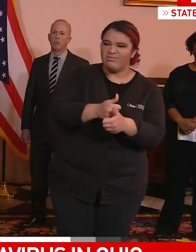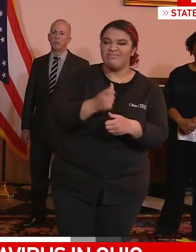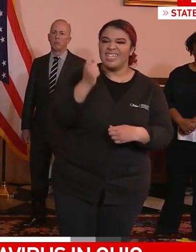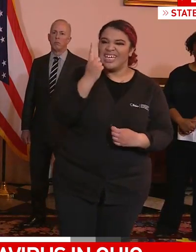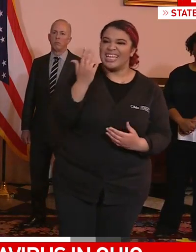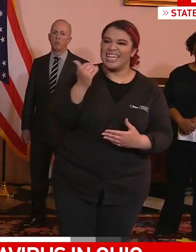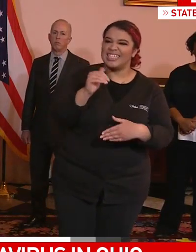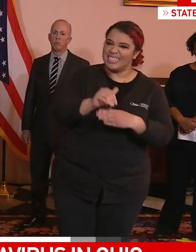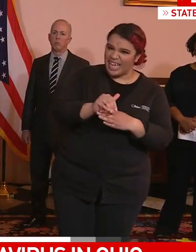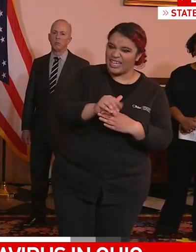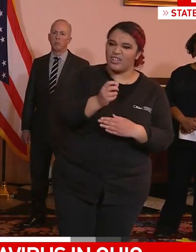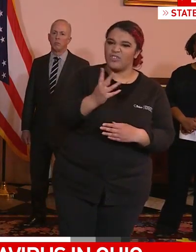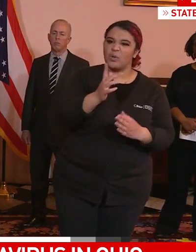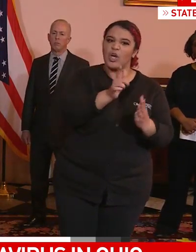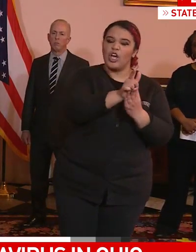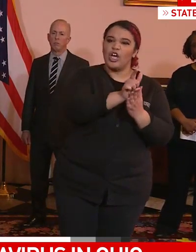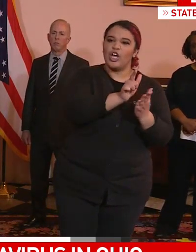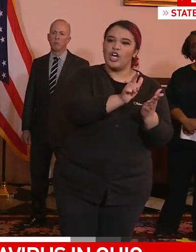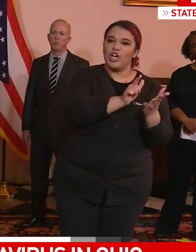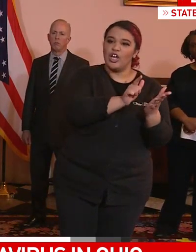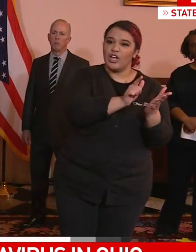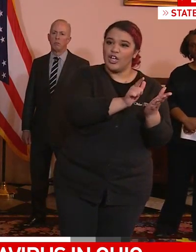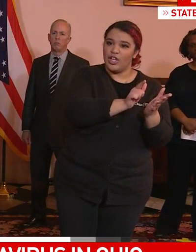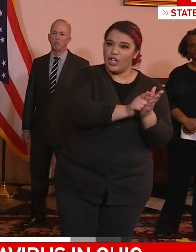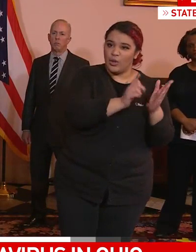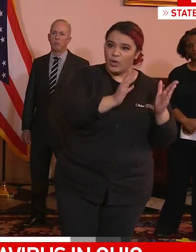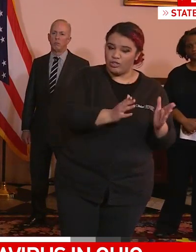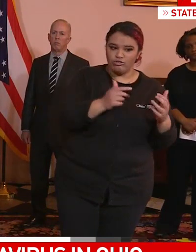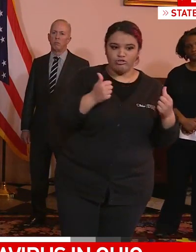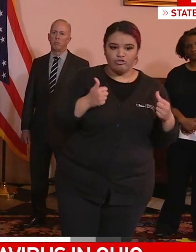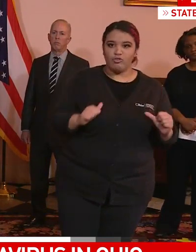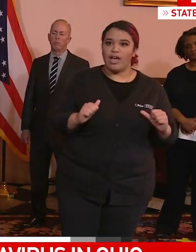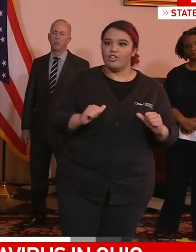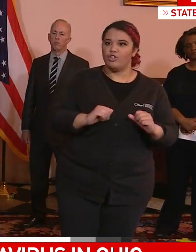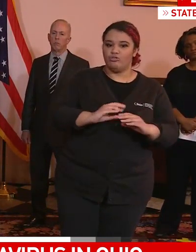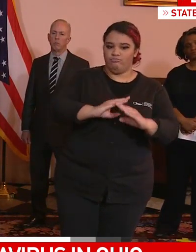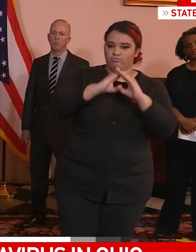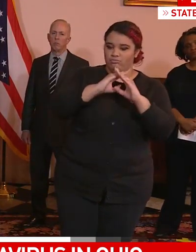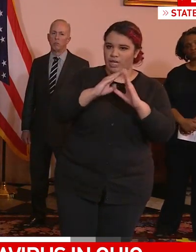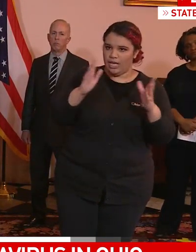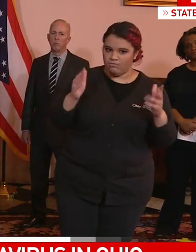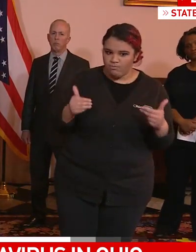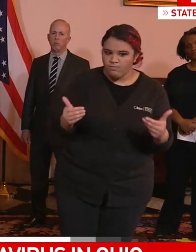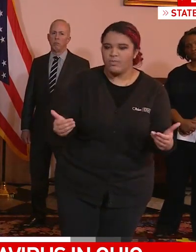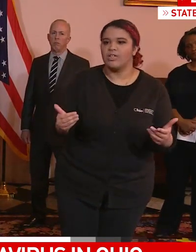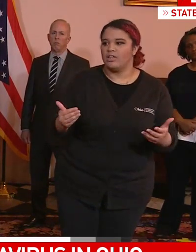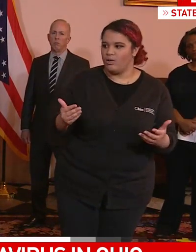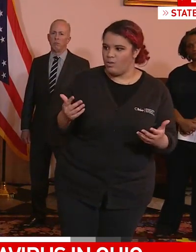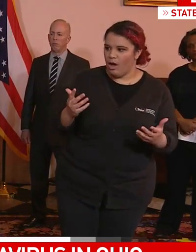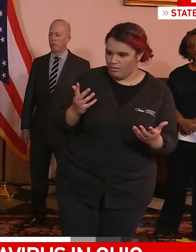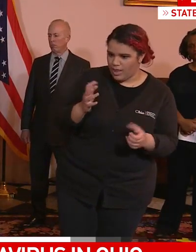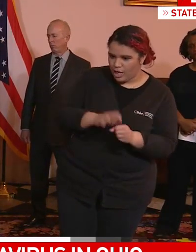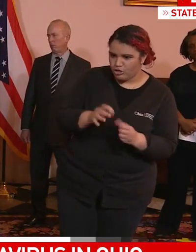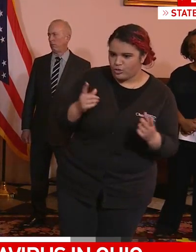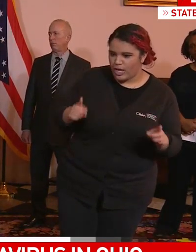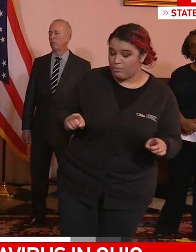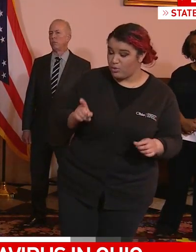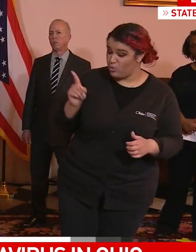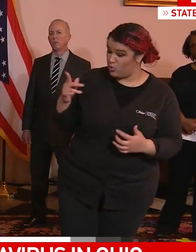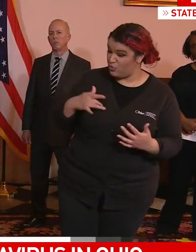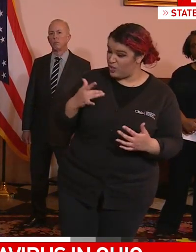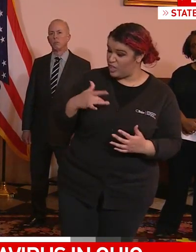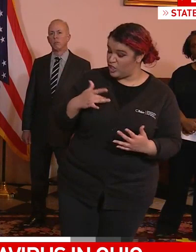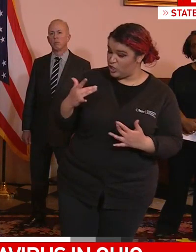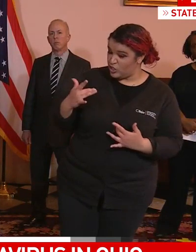of lawmakers, including one from the Miami Valley, actually tried to stop you and have this election actually occur today. Does that concern you,